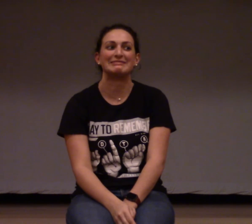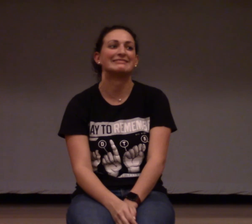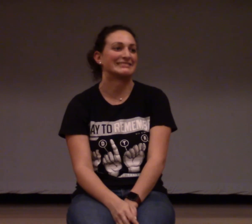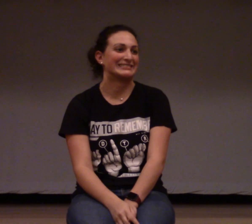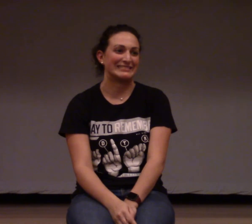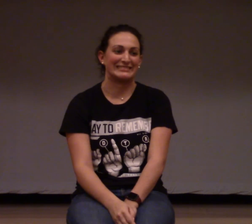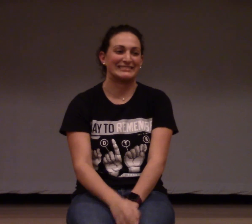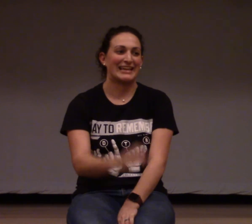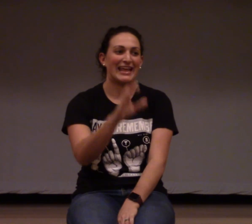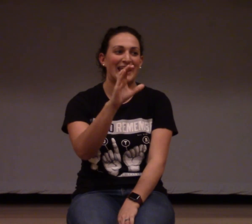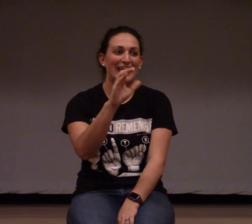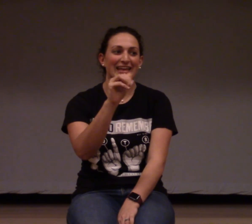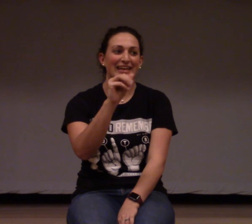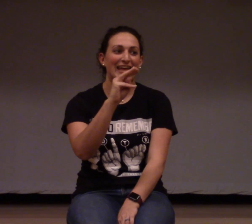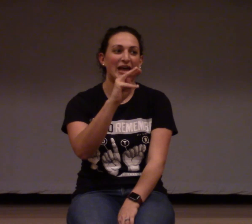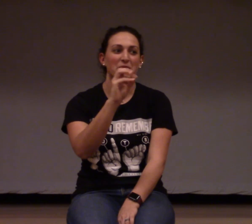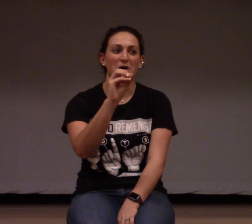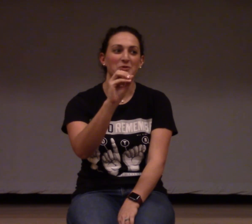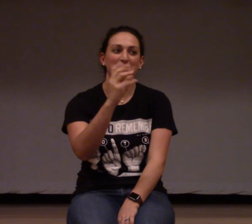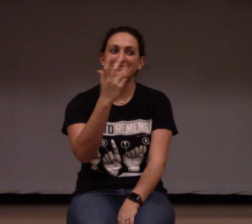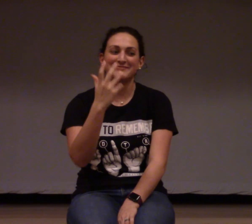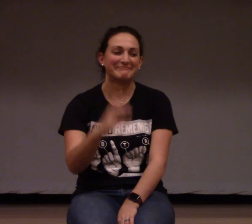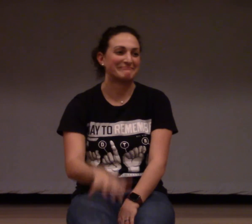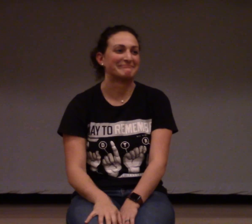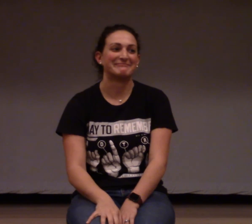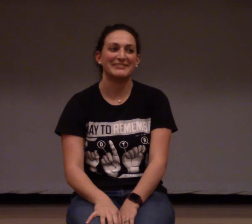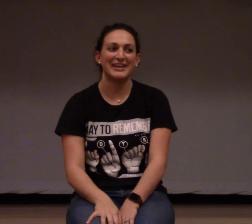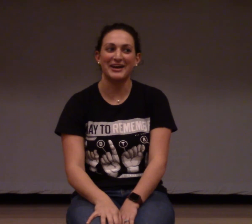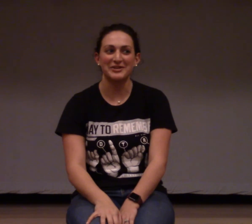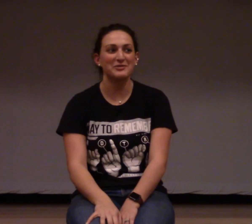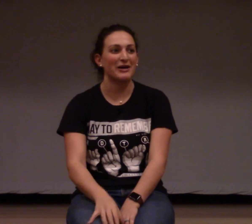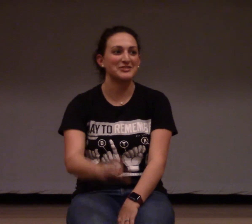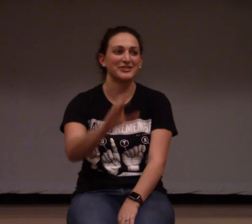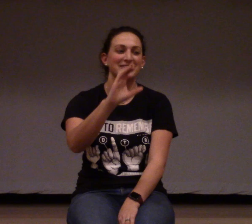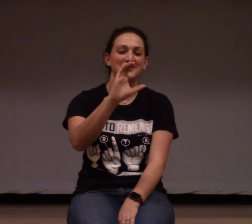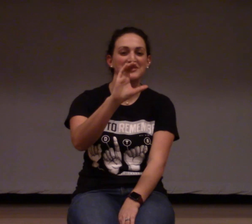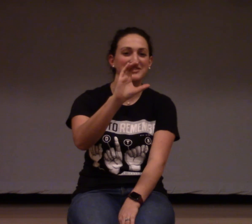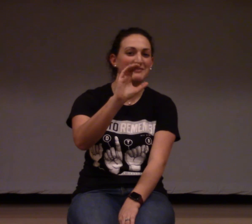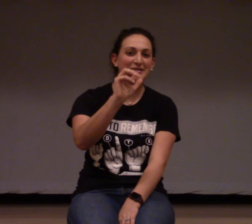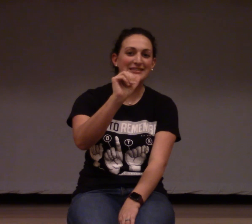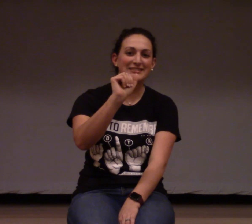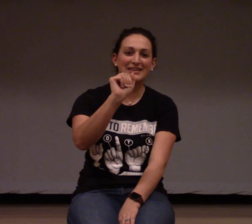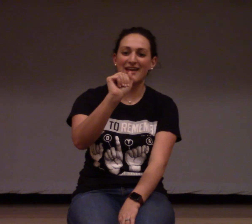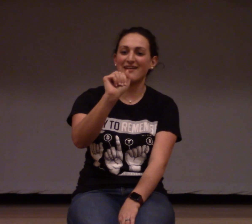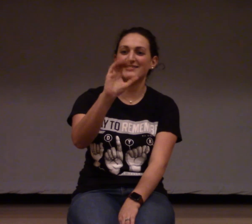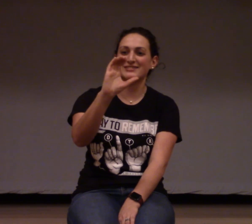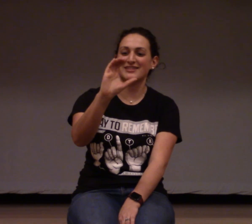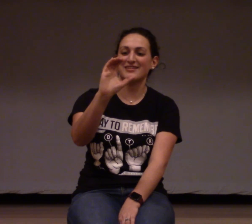Camo. Camo. Okay. Yeah, good question. So it's just going to be C-A-M-O.